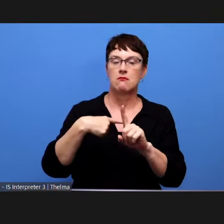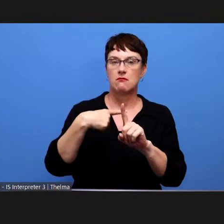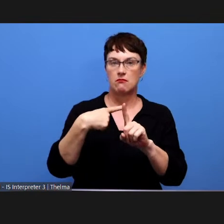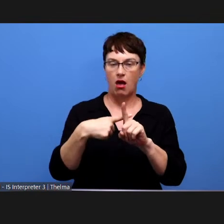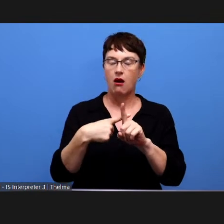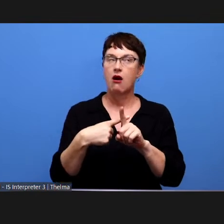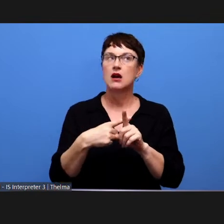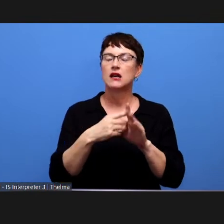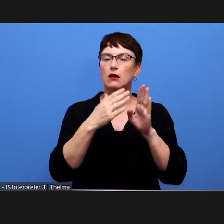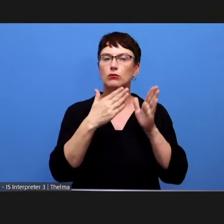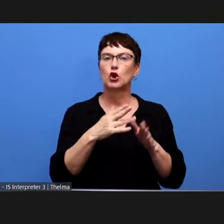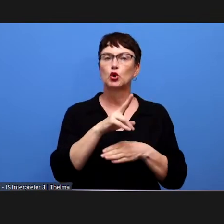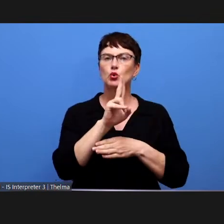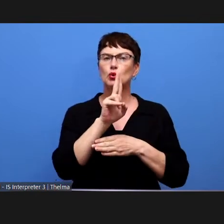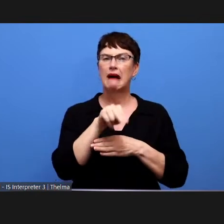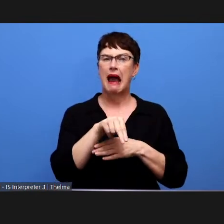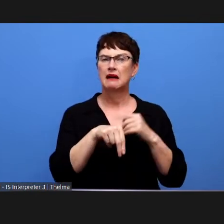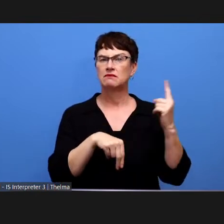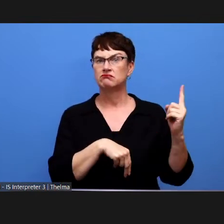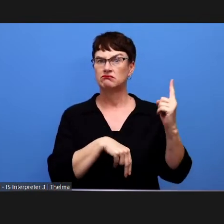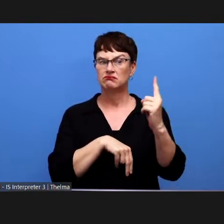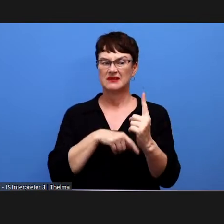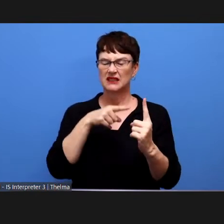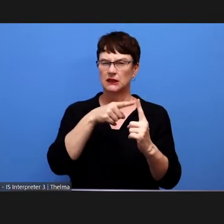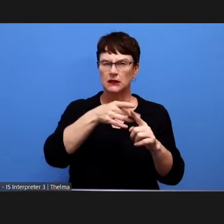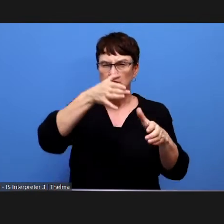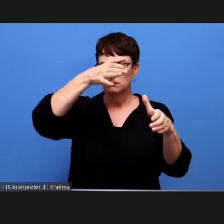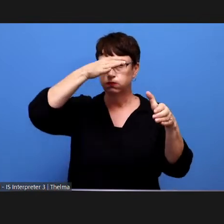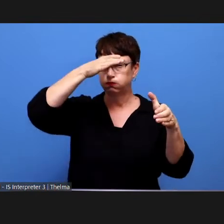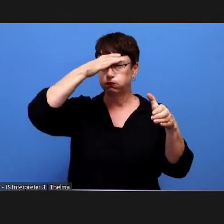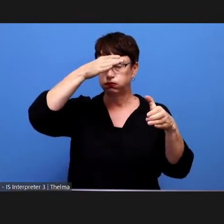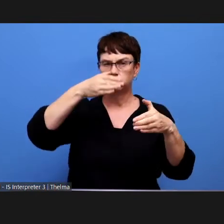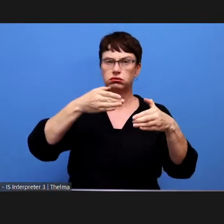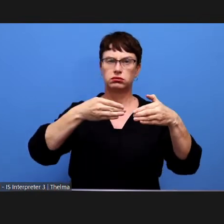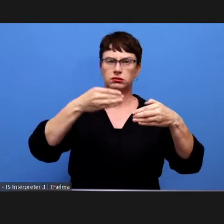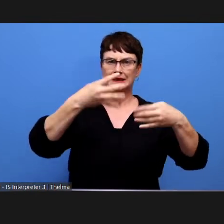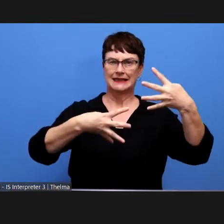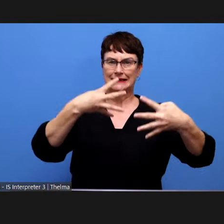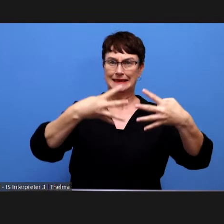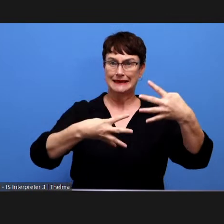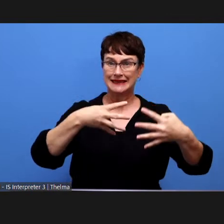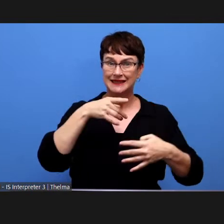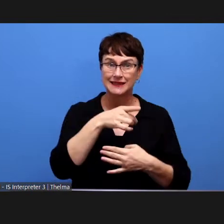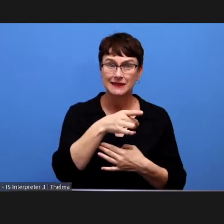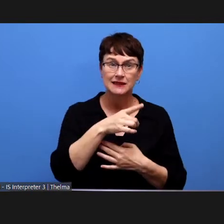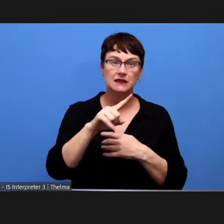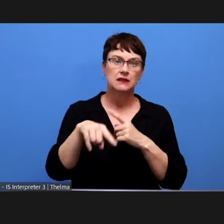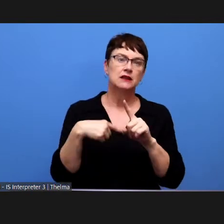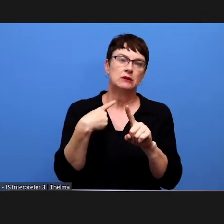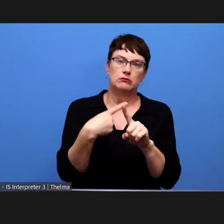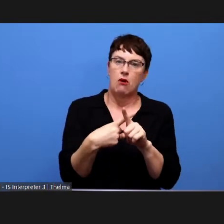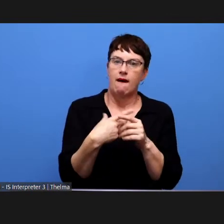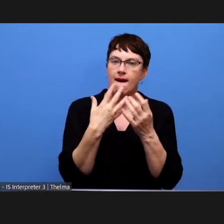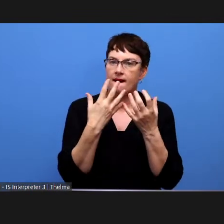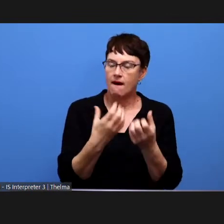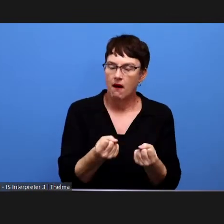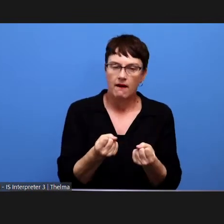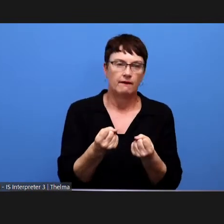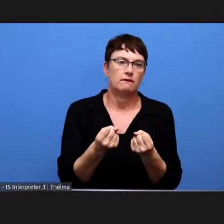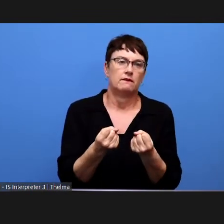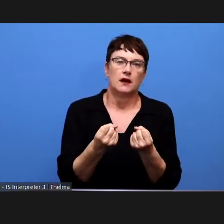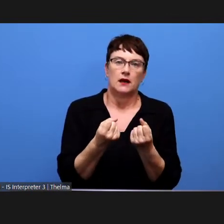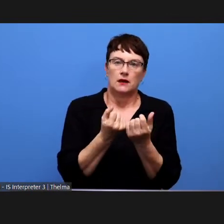Ms. Helena Pila from the SDG Kenya Forum. And we have two more experts coming from